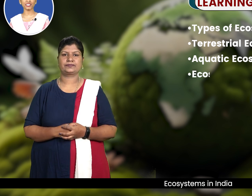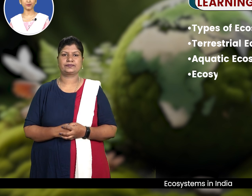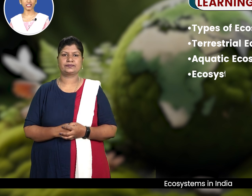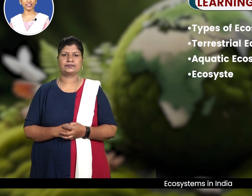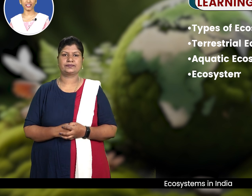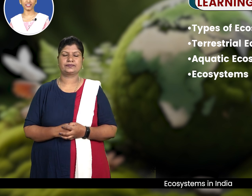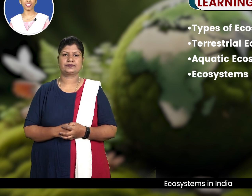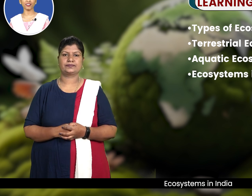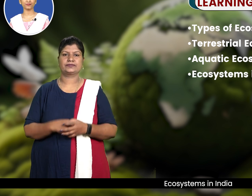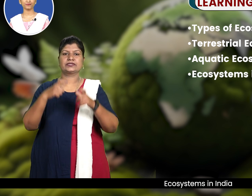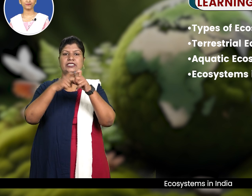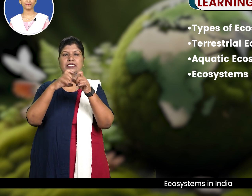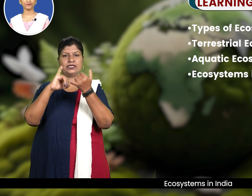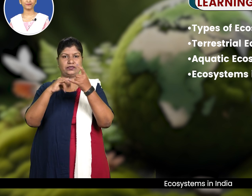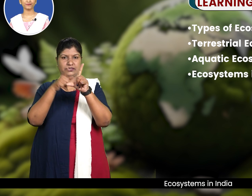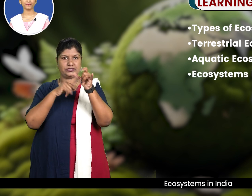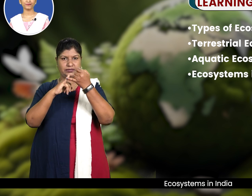ecosystems in India,